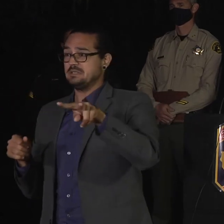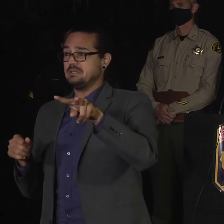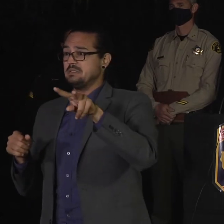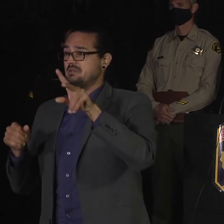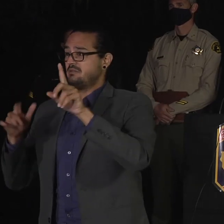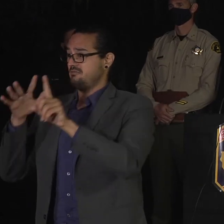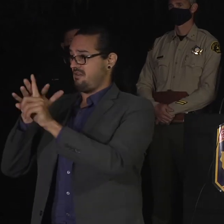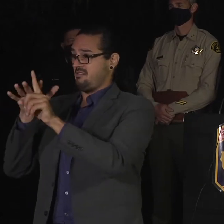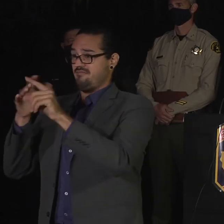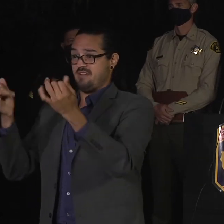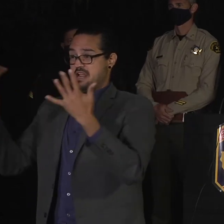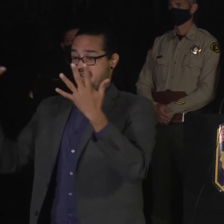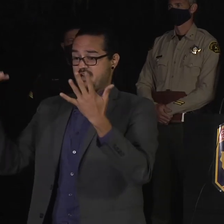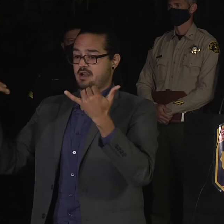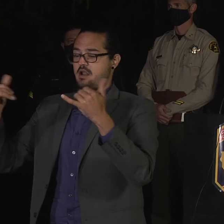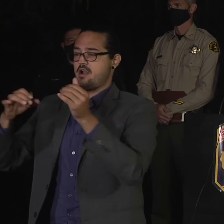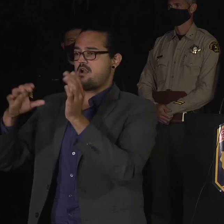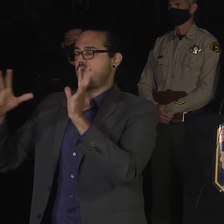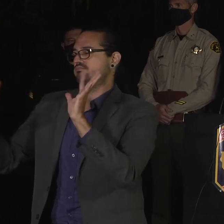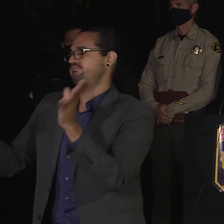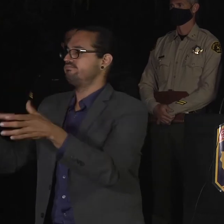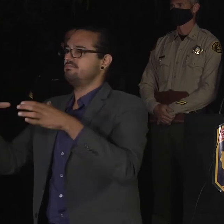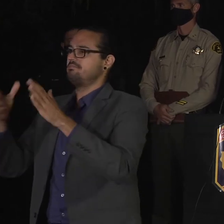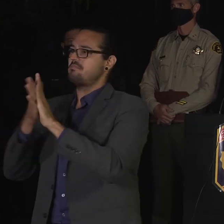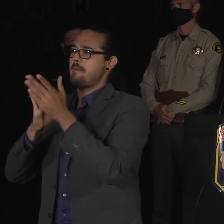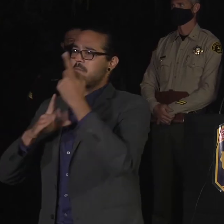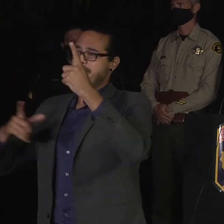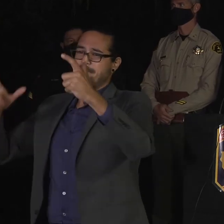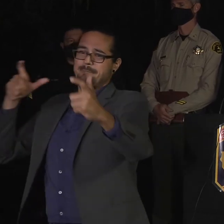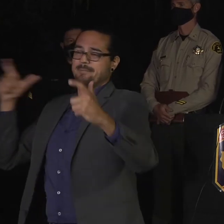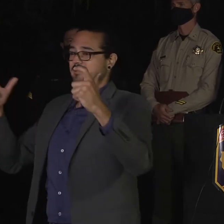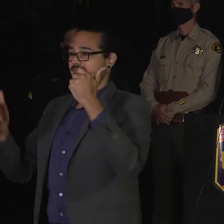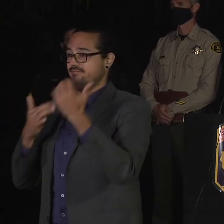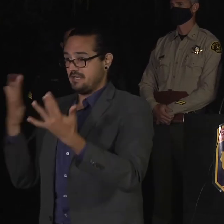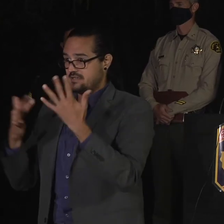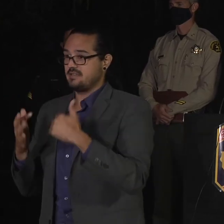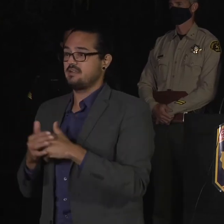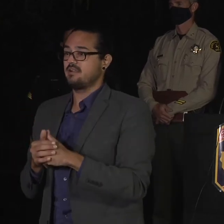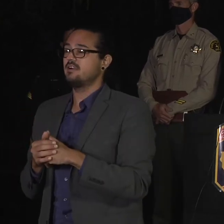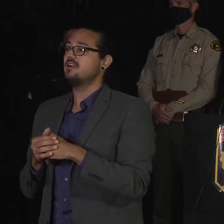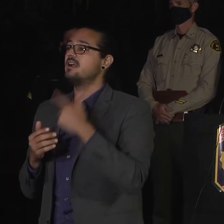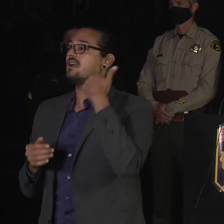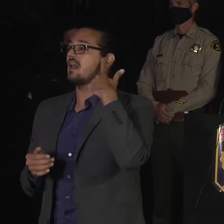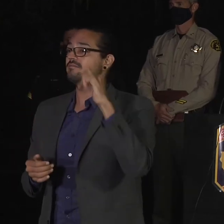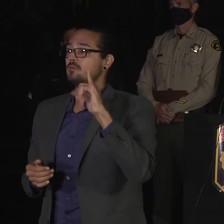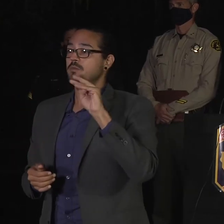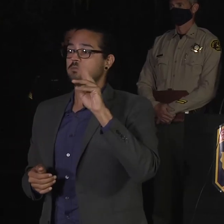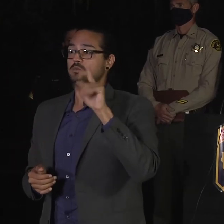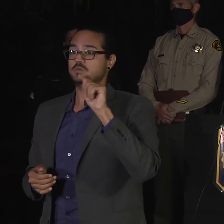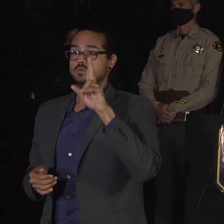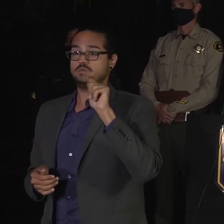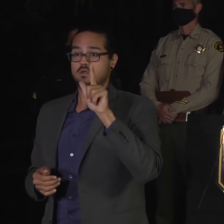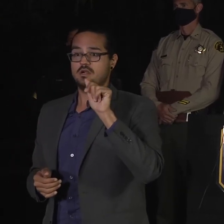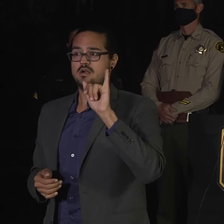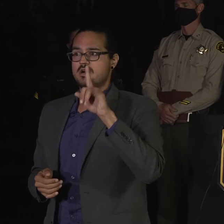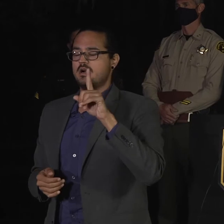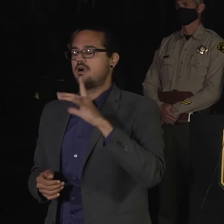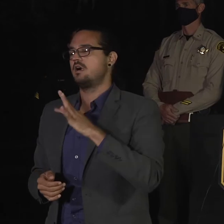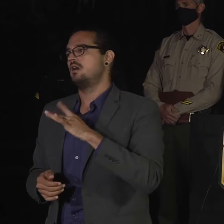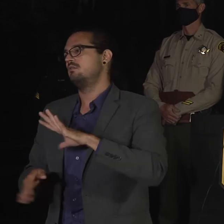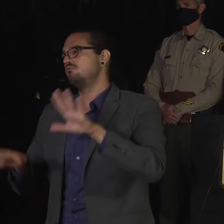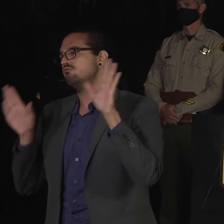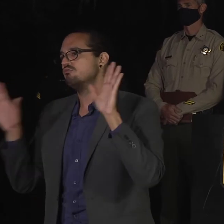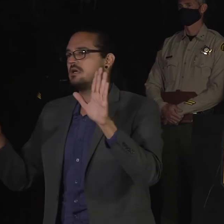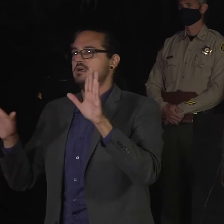robust system, but when it's tasked due to the number of fires across the state, it does limit our ability to get those resources here in a timely